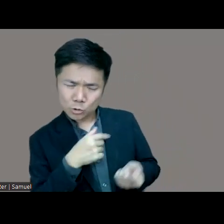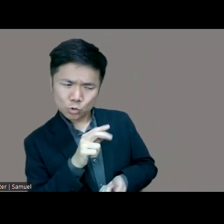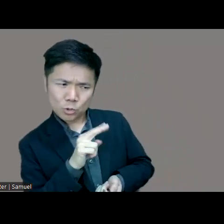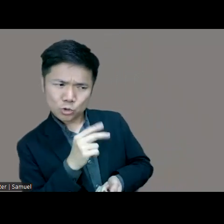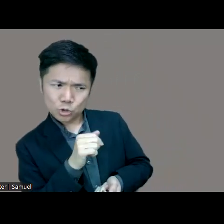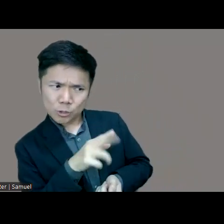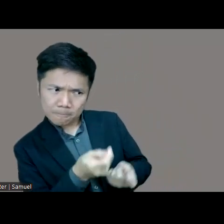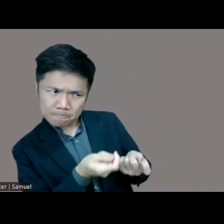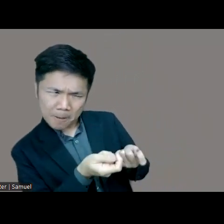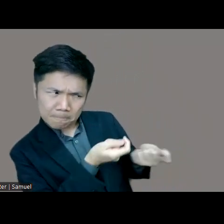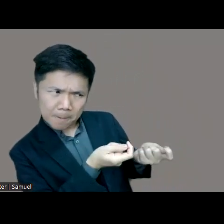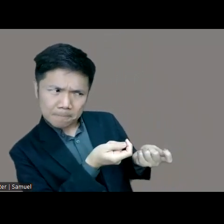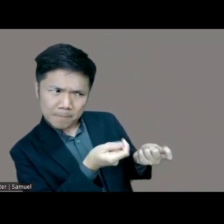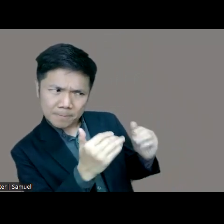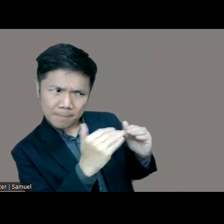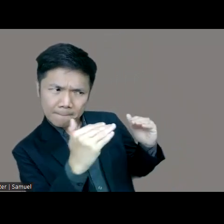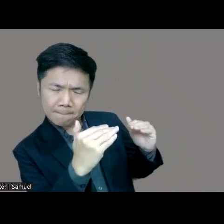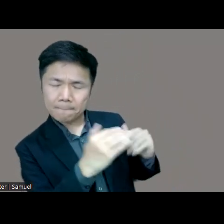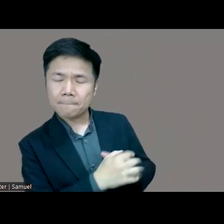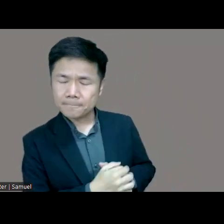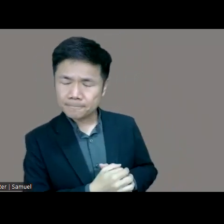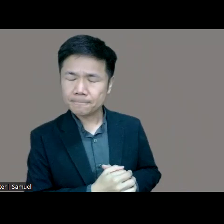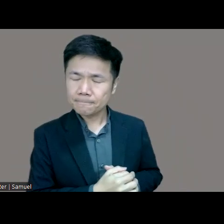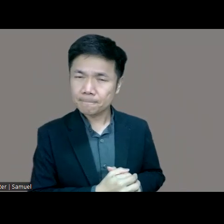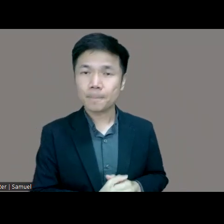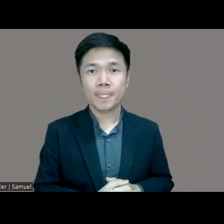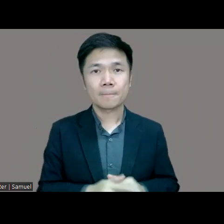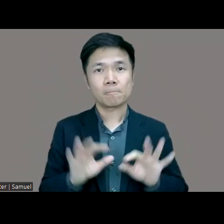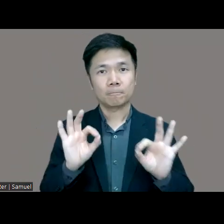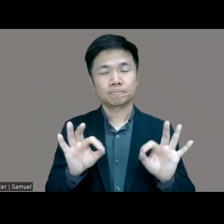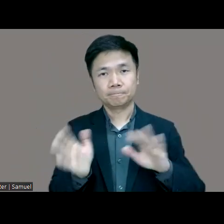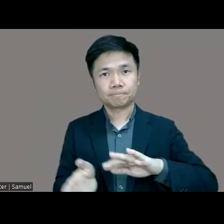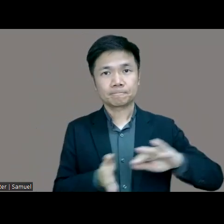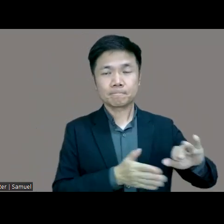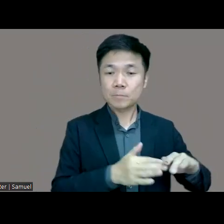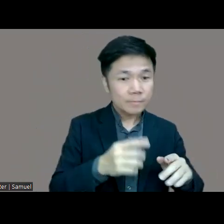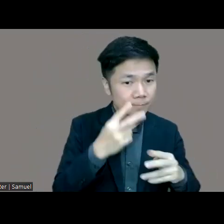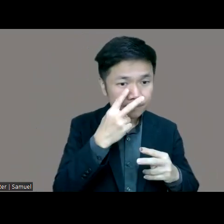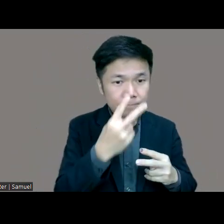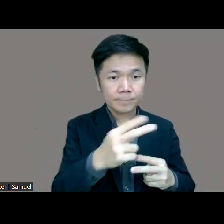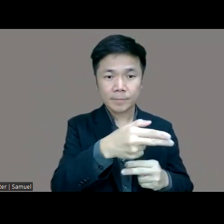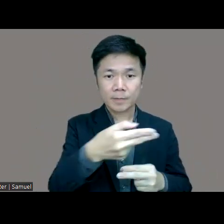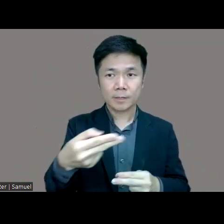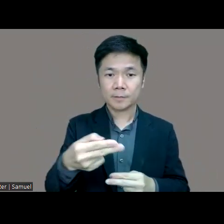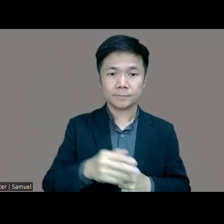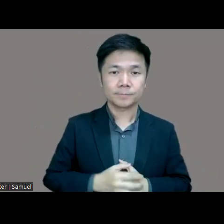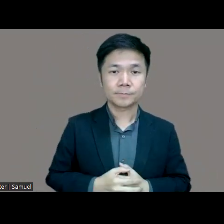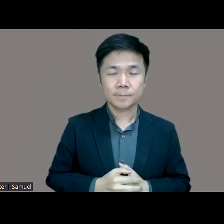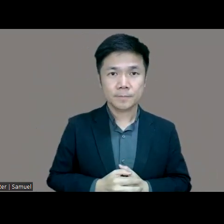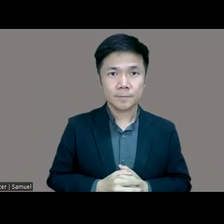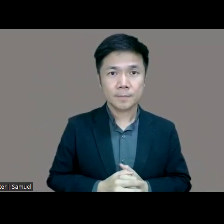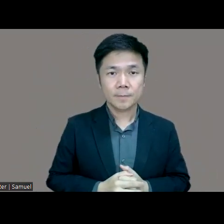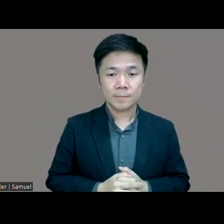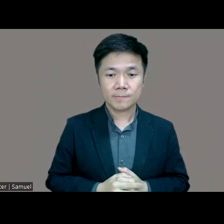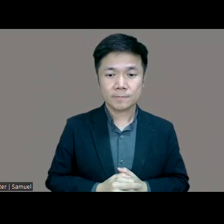you, Michael. Yeah. Yes. Thank you. I would like to give the floor now to Julius. And in the